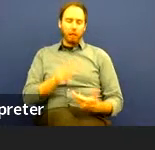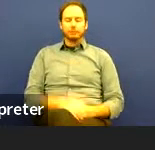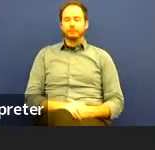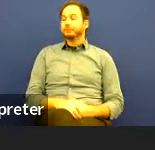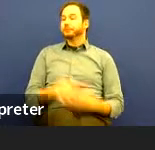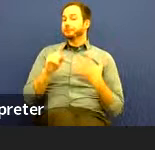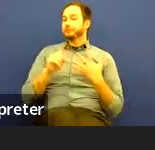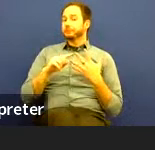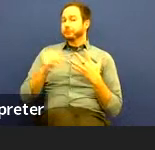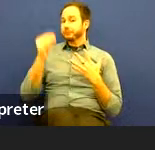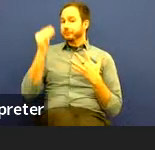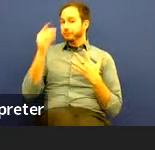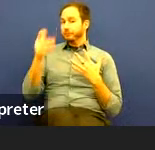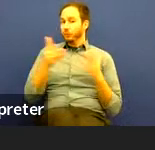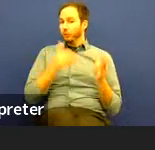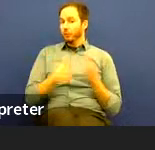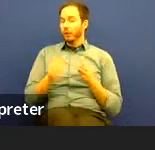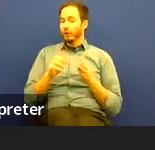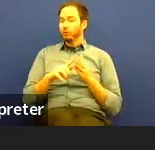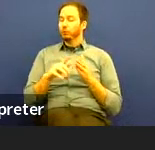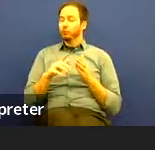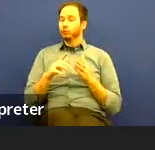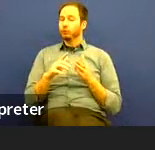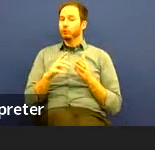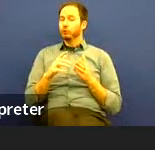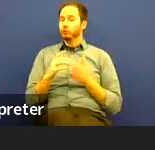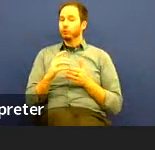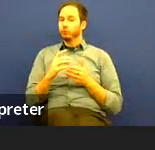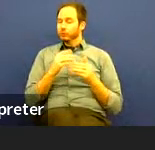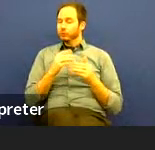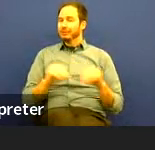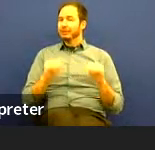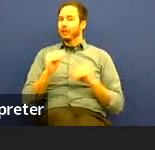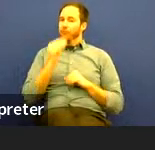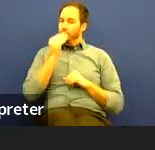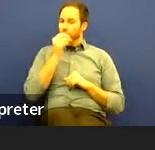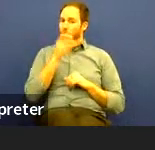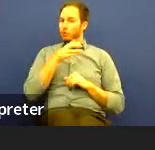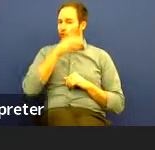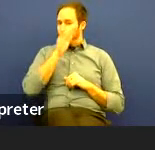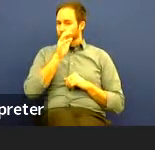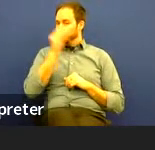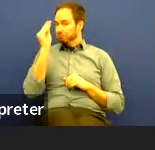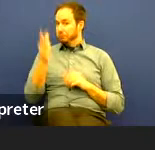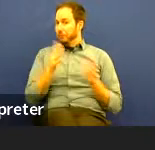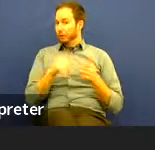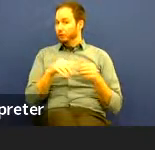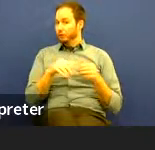are planning to prepare and or sell food,